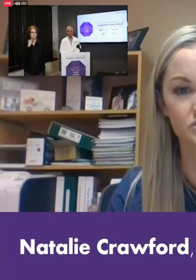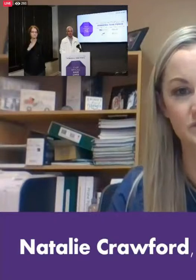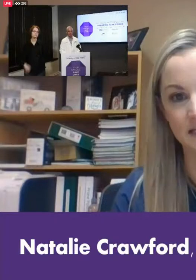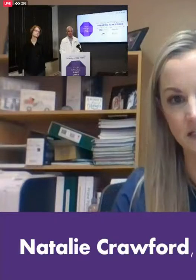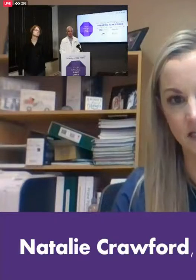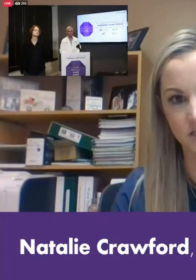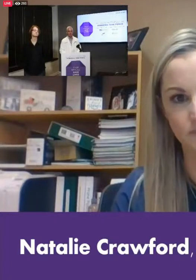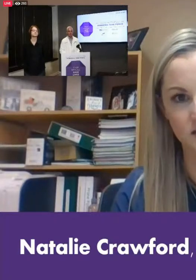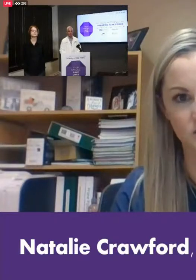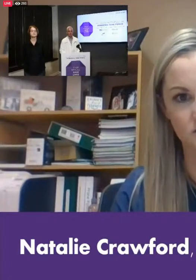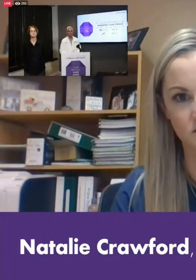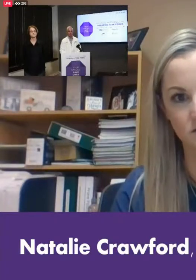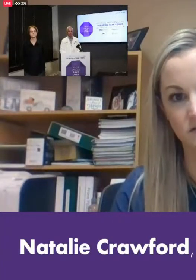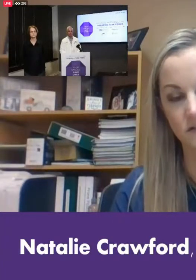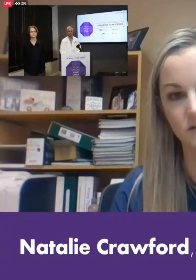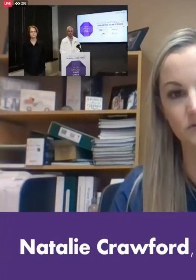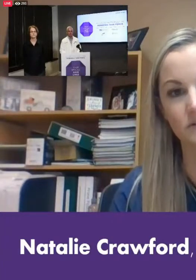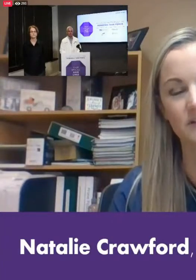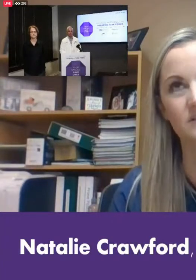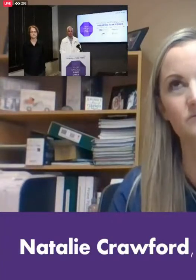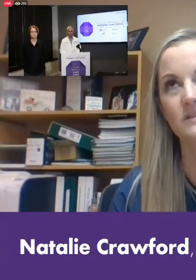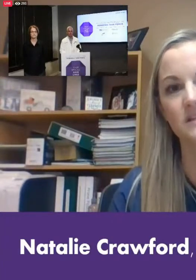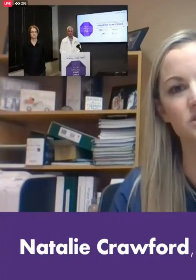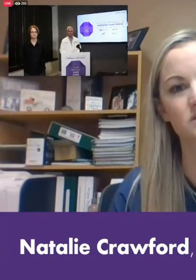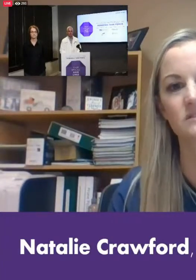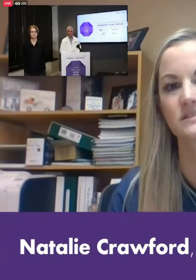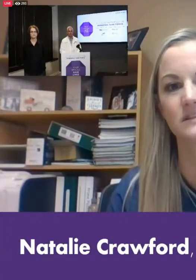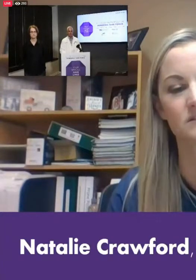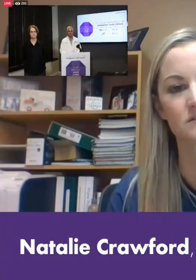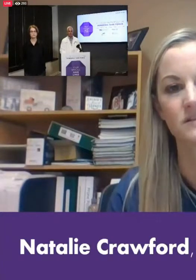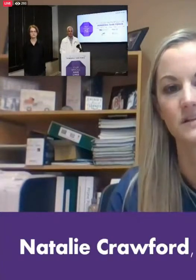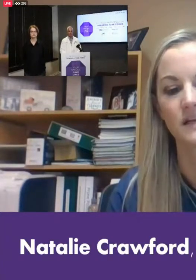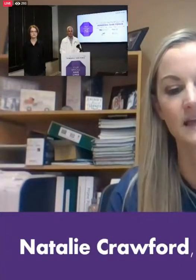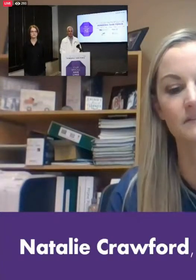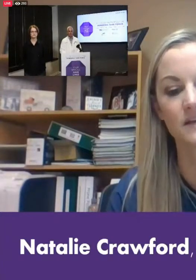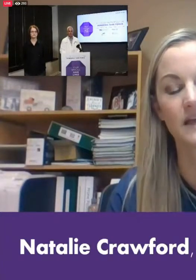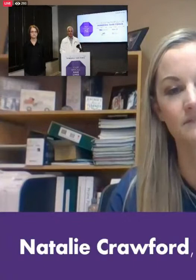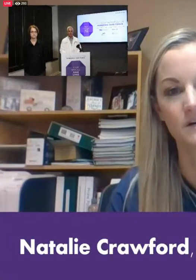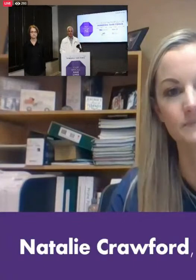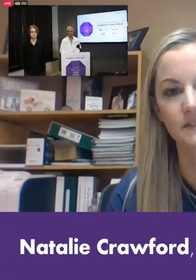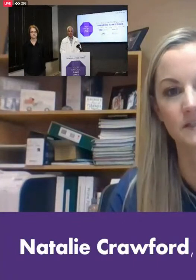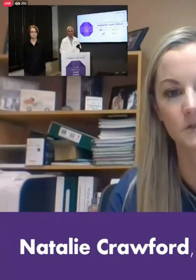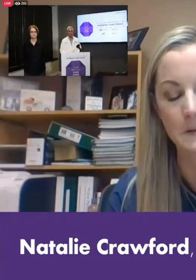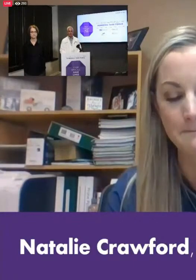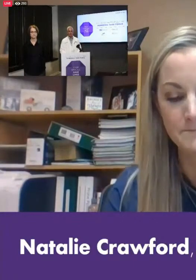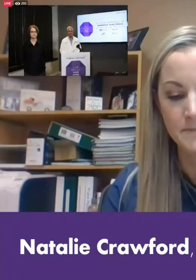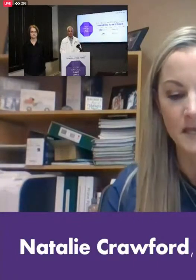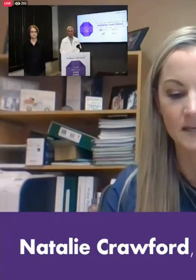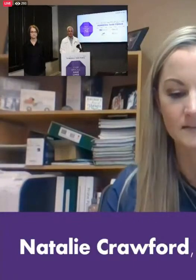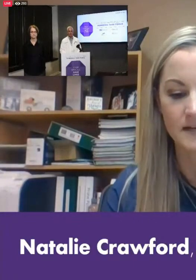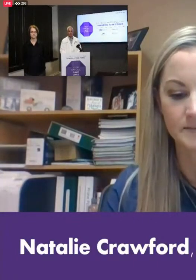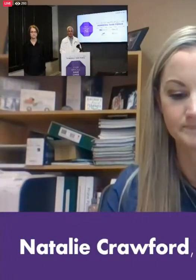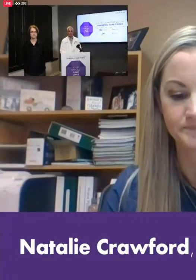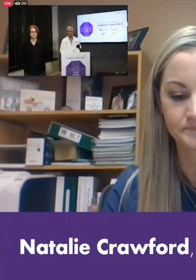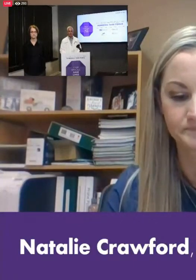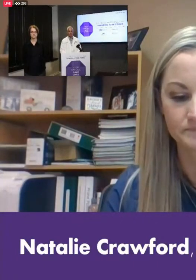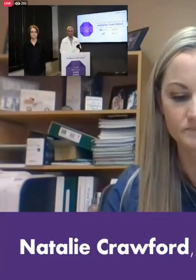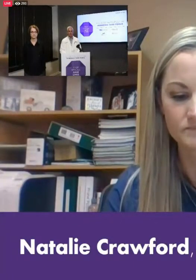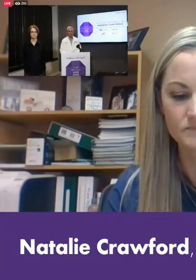privacy and your dignity by it was like she just gave up,